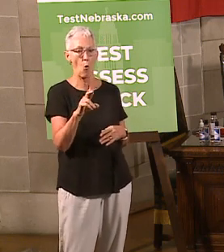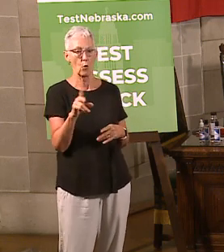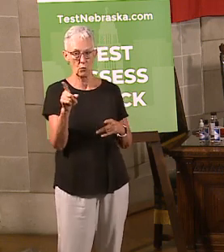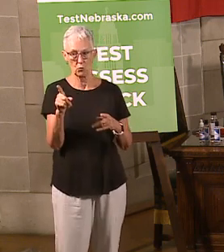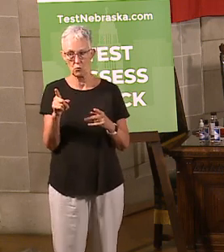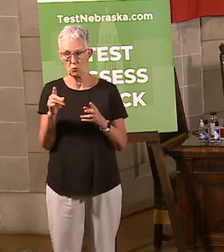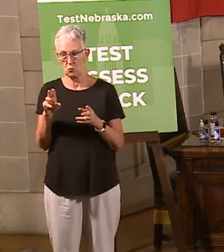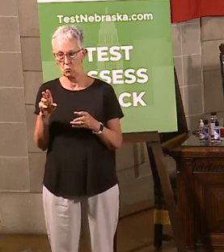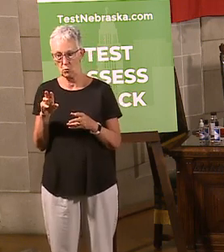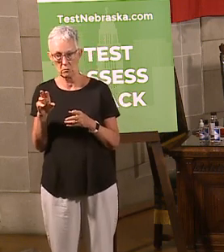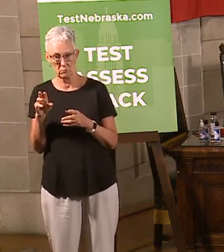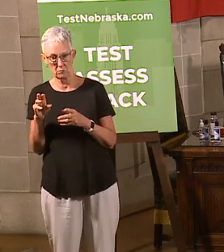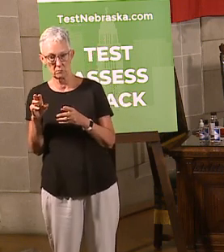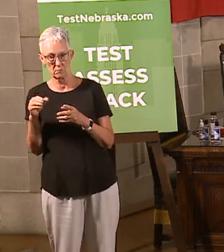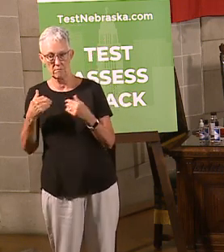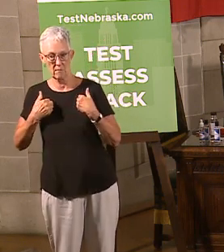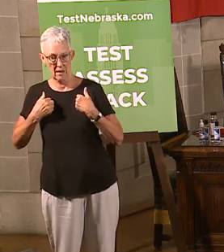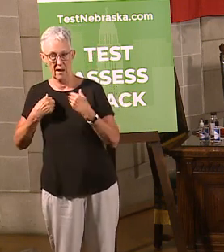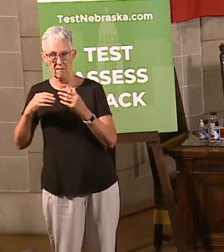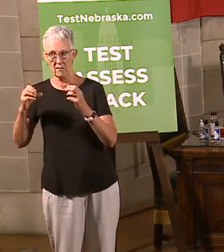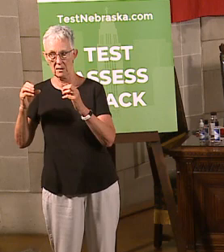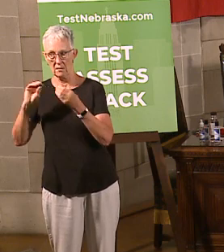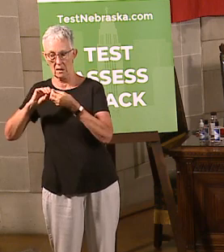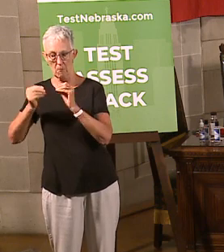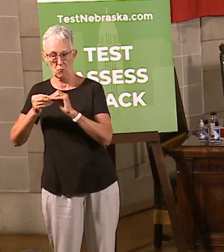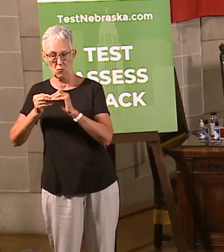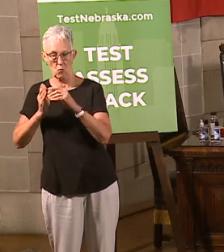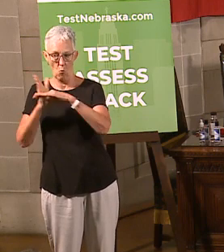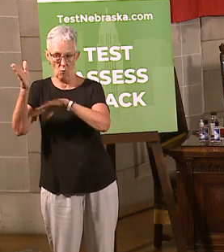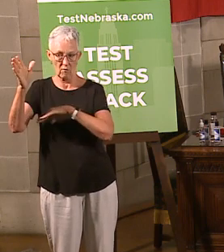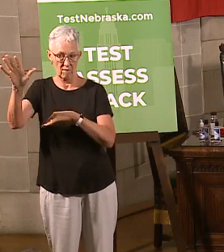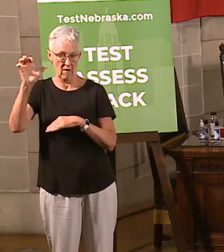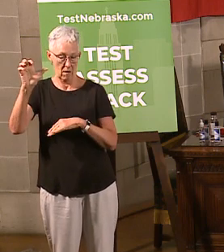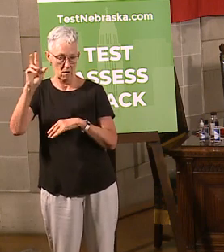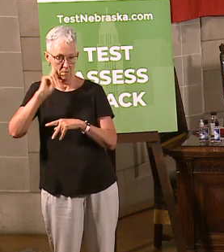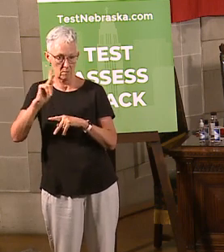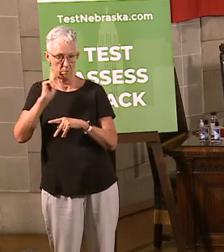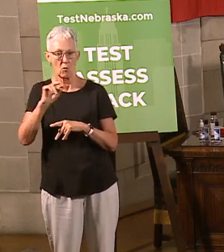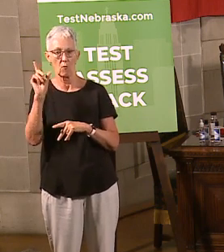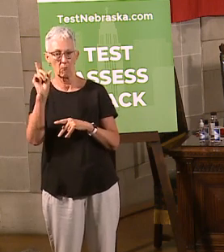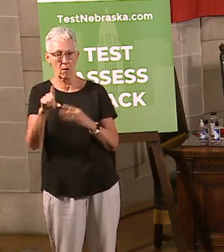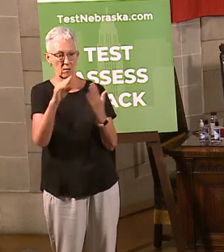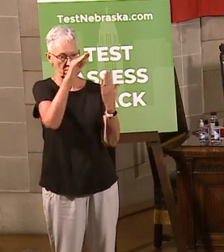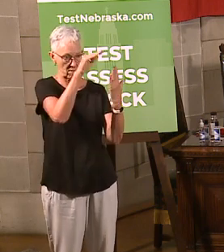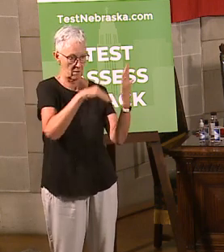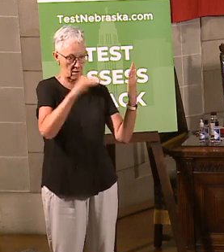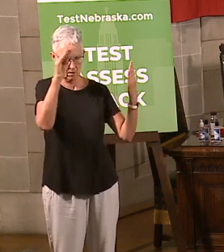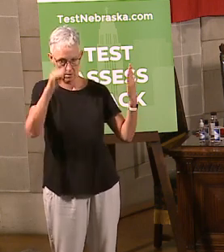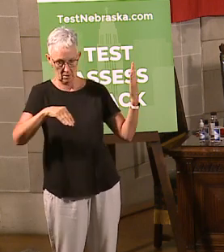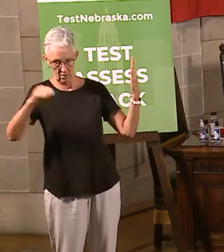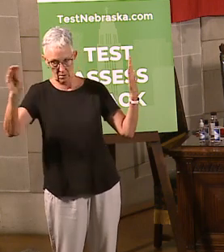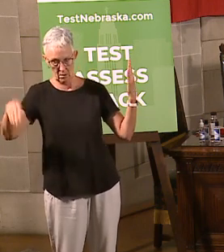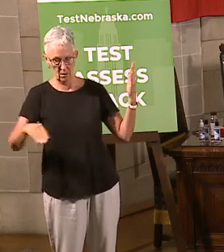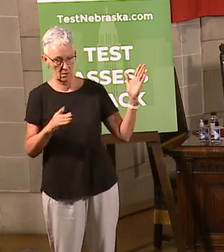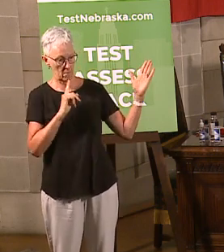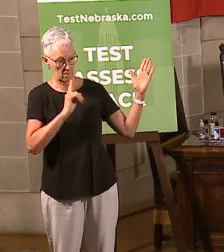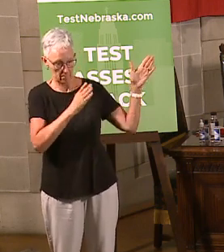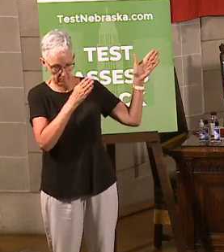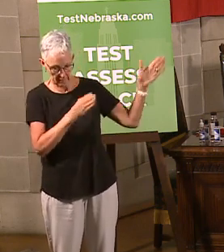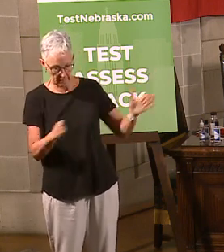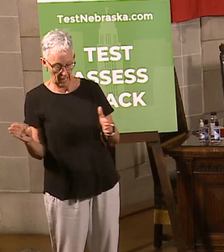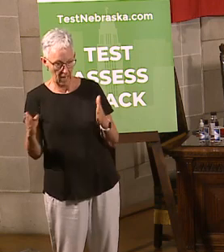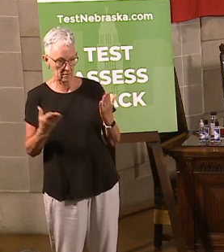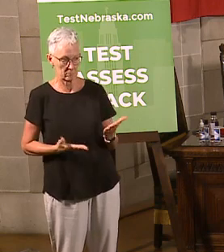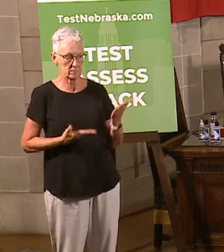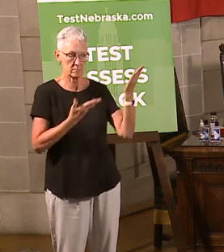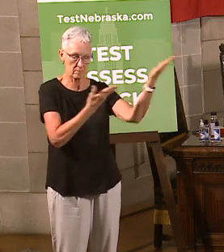department. If it's going to exceed 500 people, or in Douglas County, where you've got more than 500,000 people, it'll be 1,000